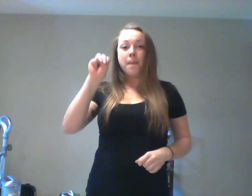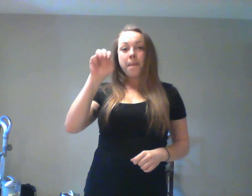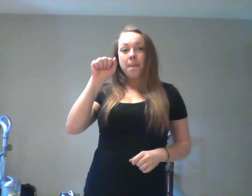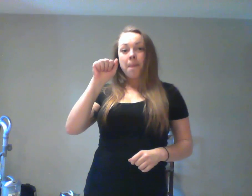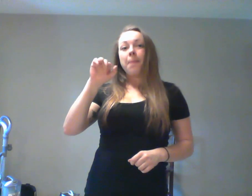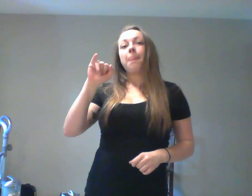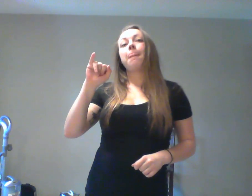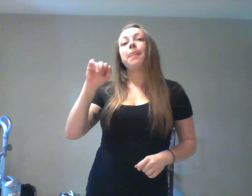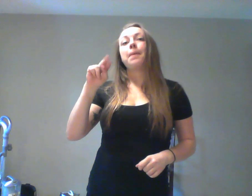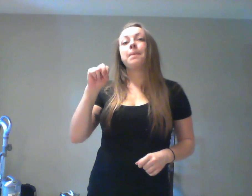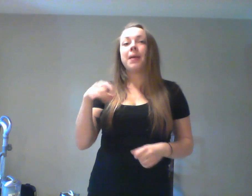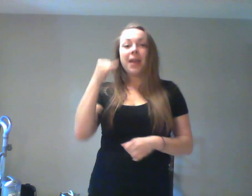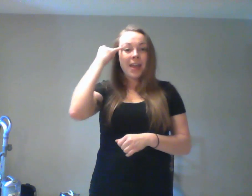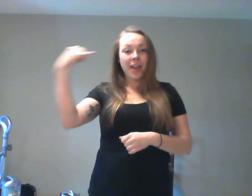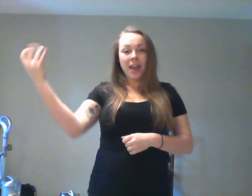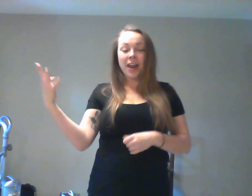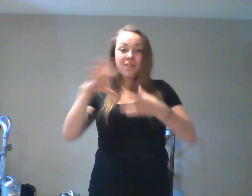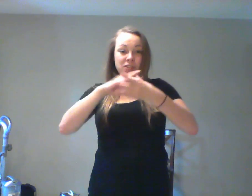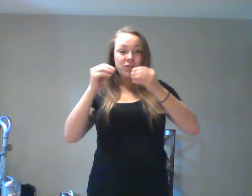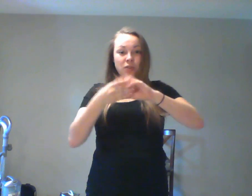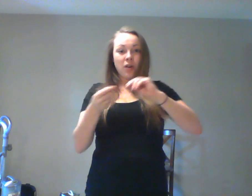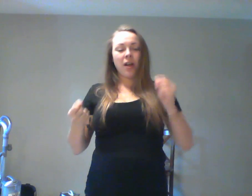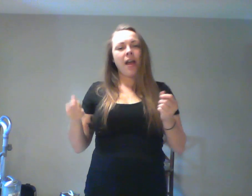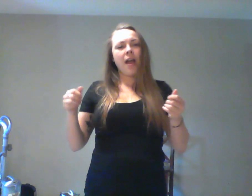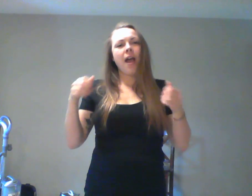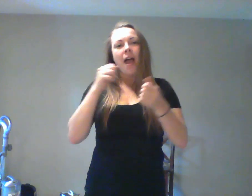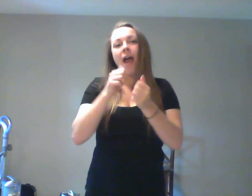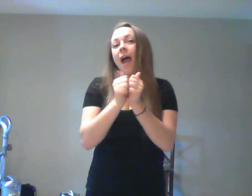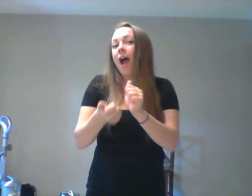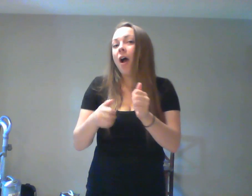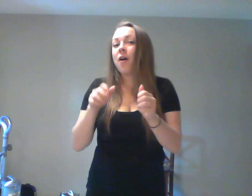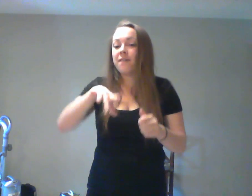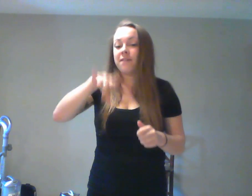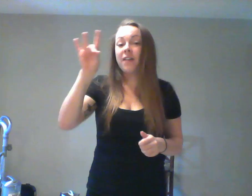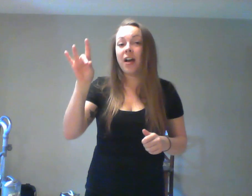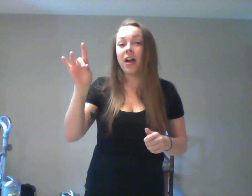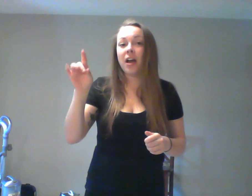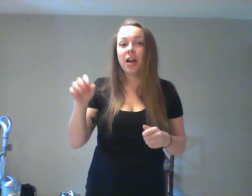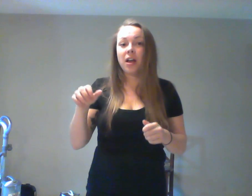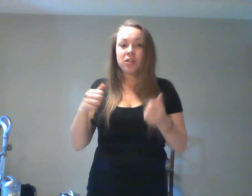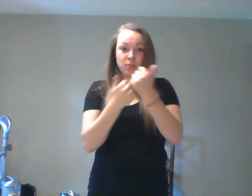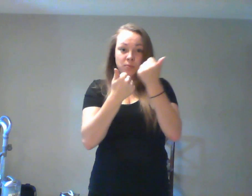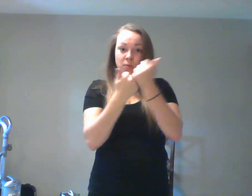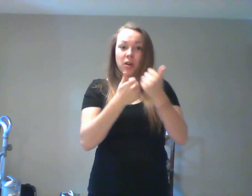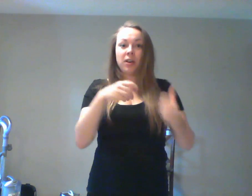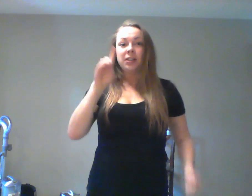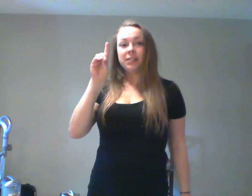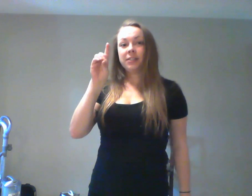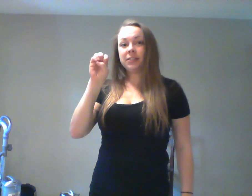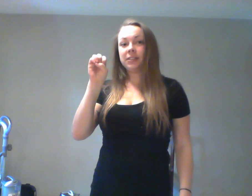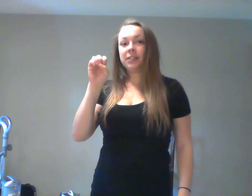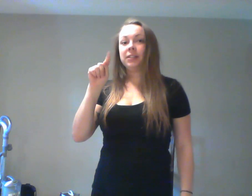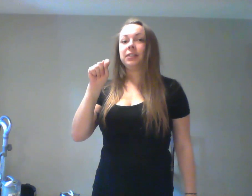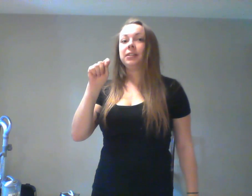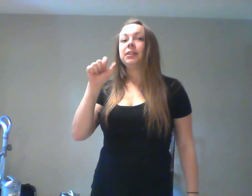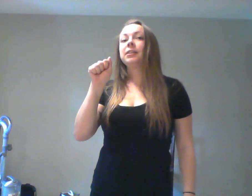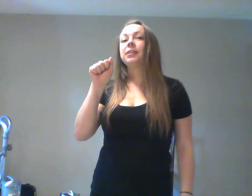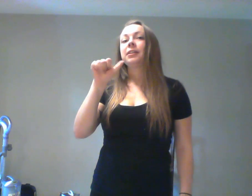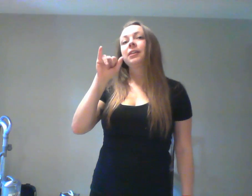a story and how to find the supporting details. But you know how I am. I don't want you just to find the supporting details. I want